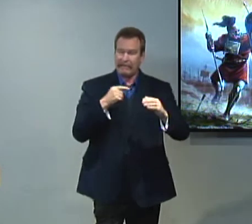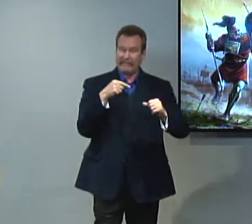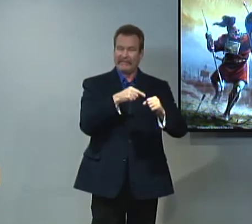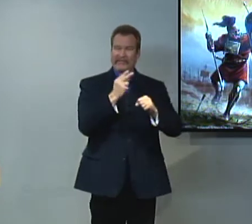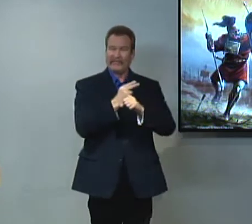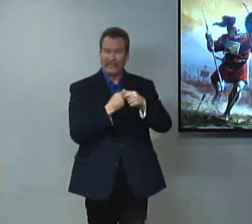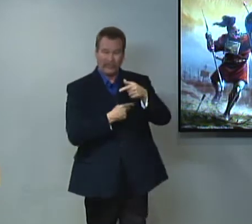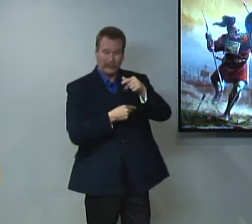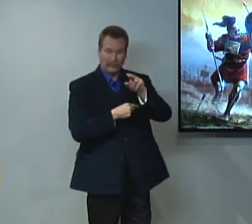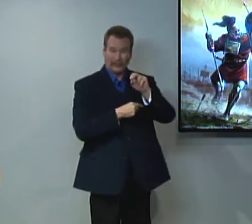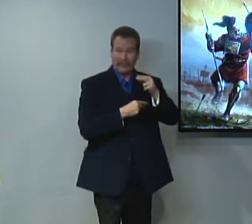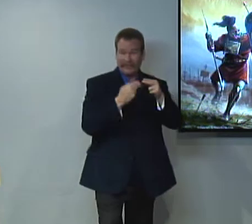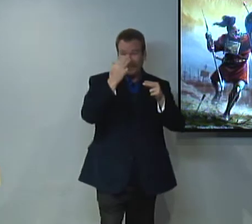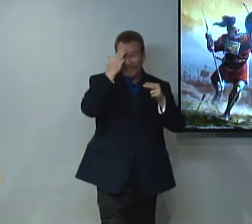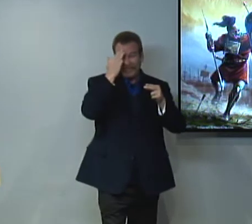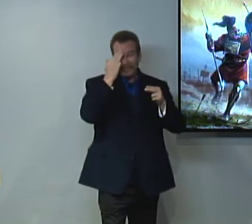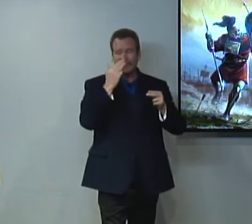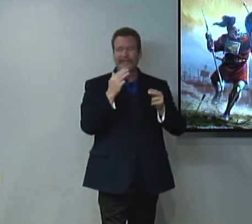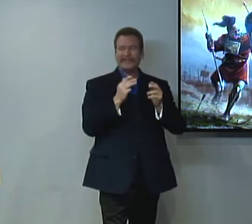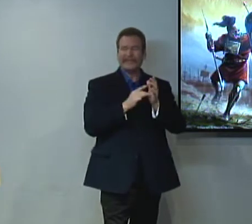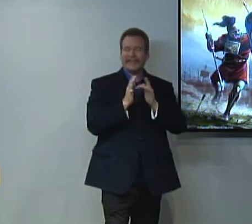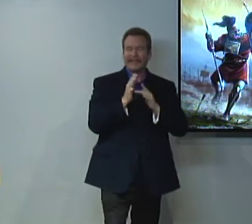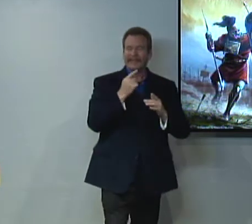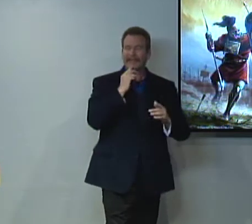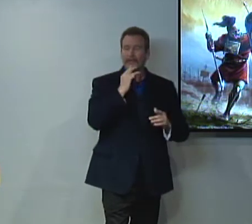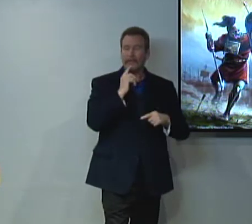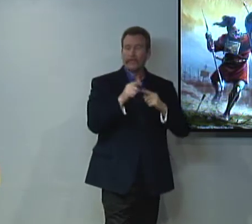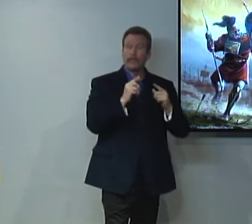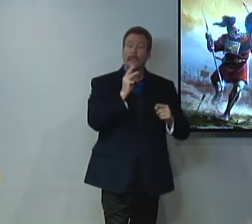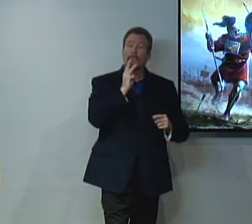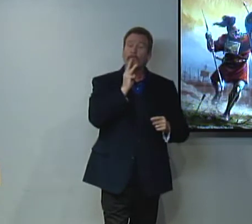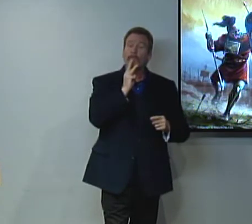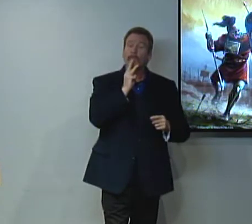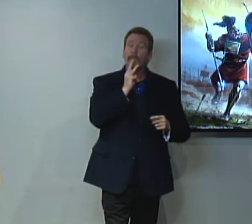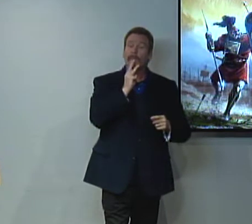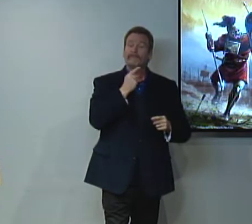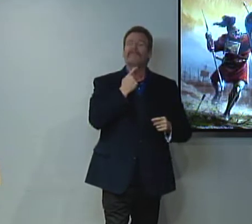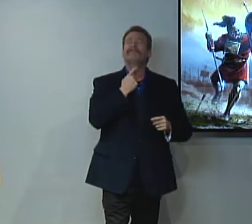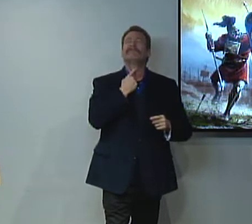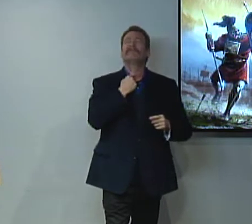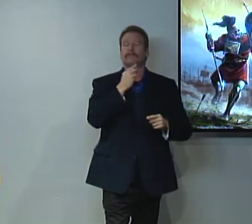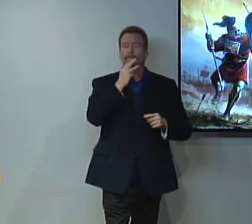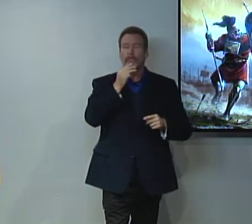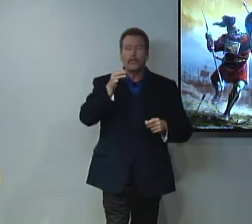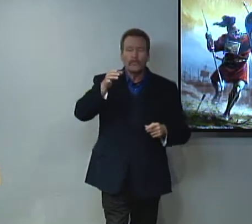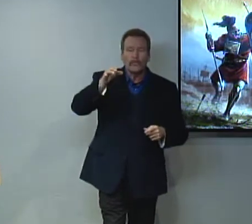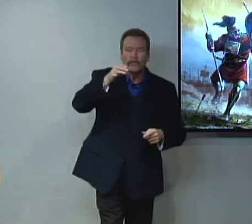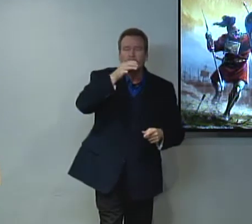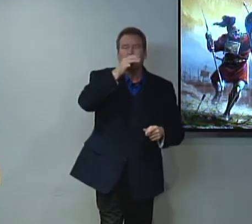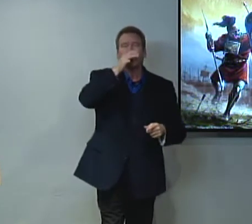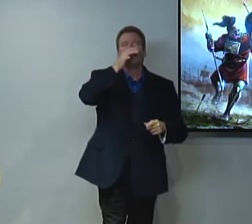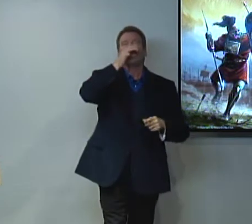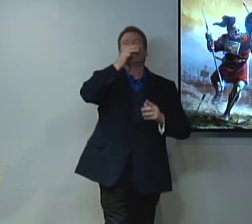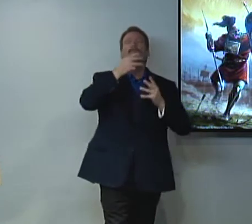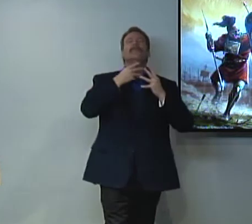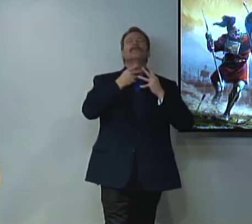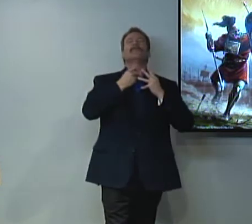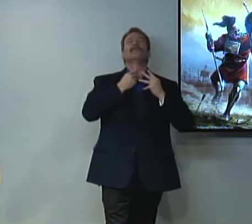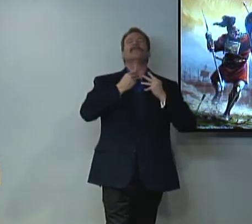to achieve by the shield of faith with the devil. So remember that water quenches